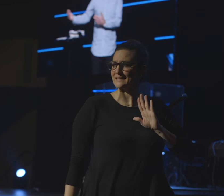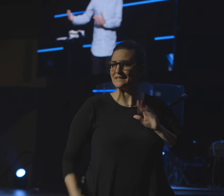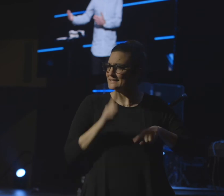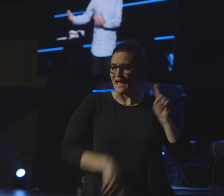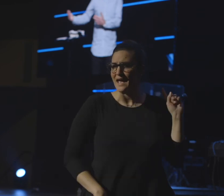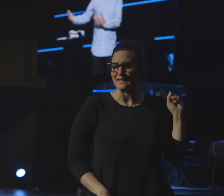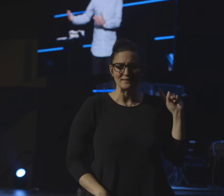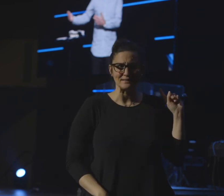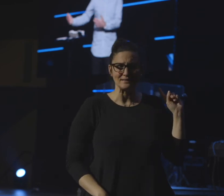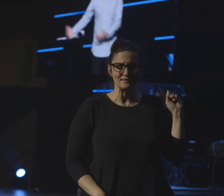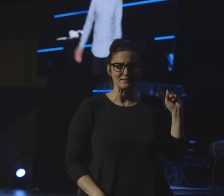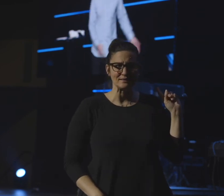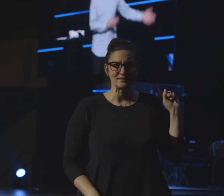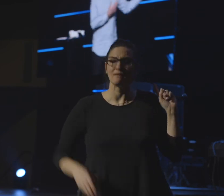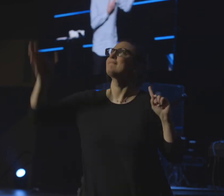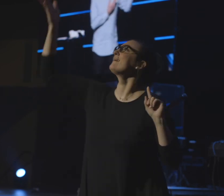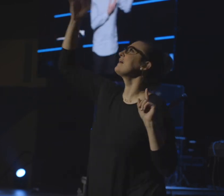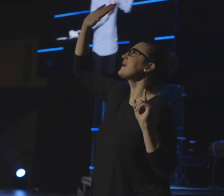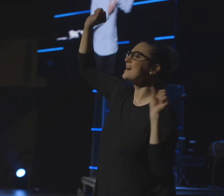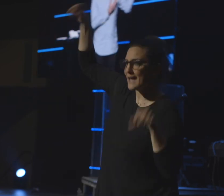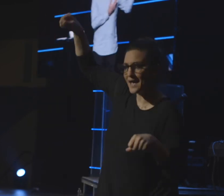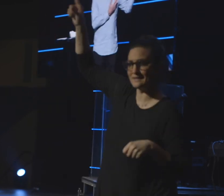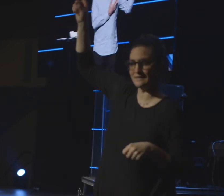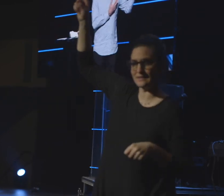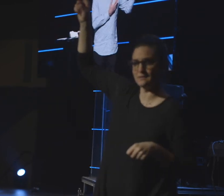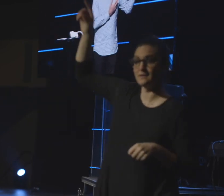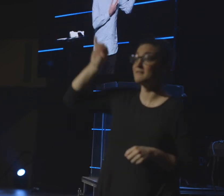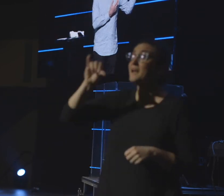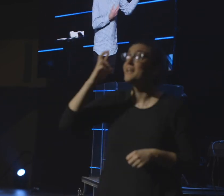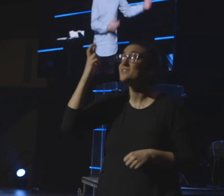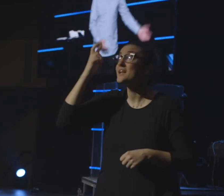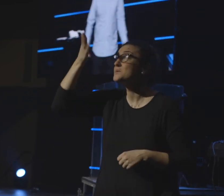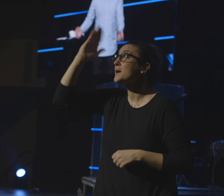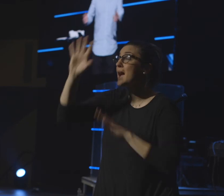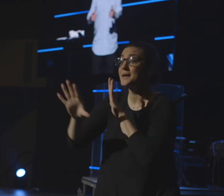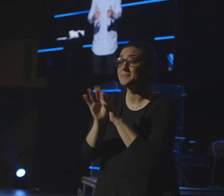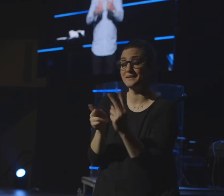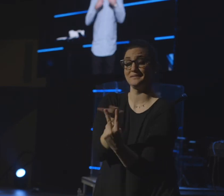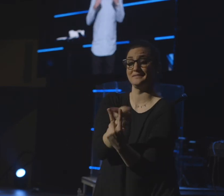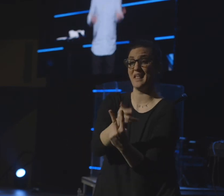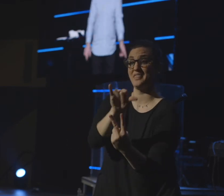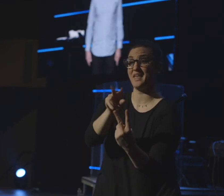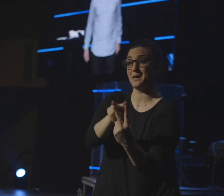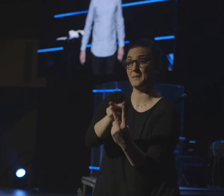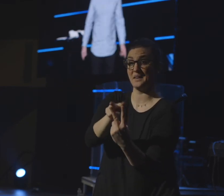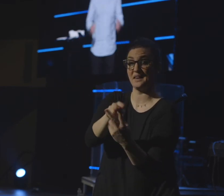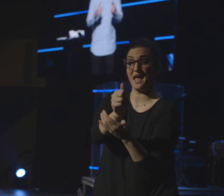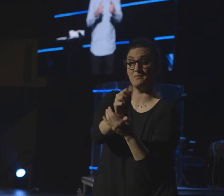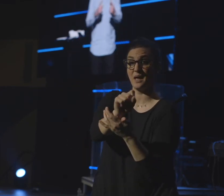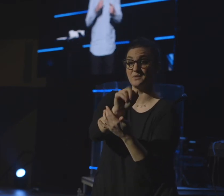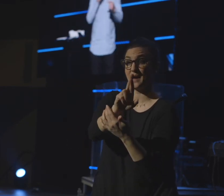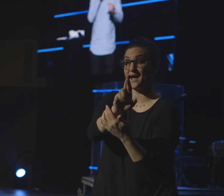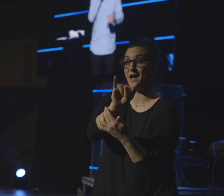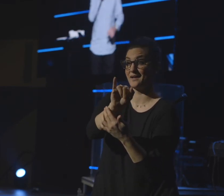God chooses a childless couple. That's why God chooses a know-nothing teenager to be king. That's why God chose Peter. Why chose me? Why chose